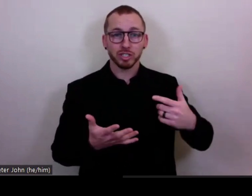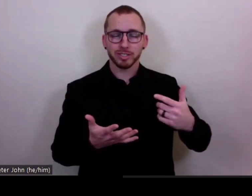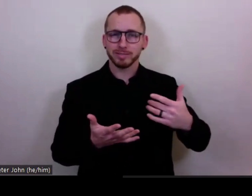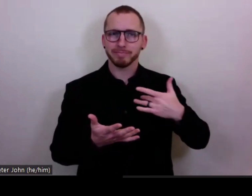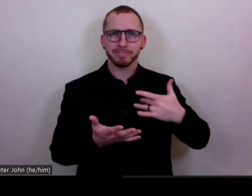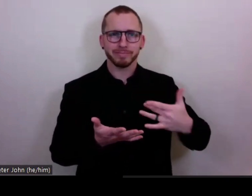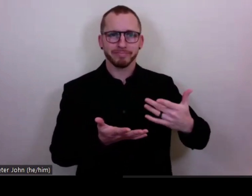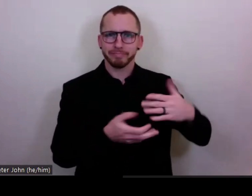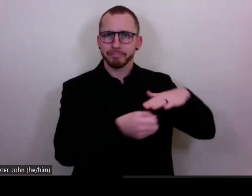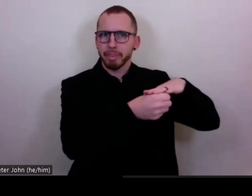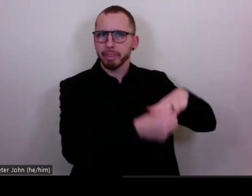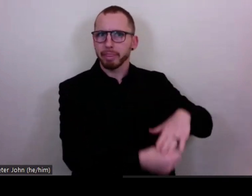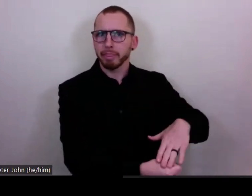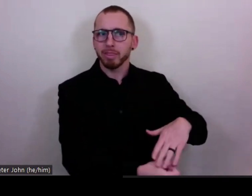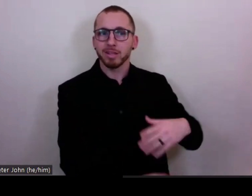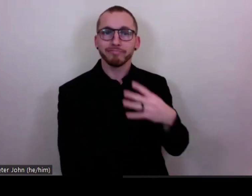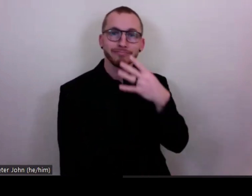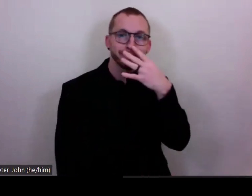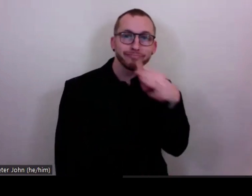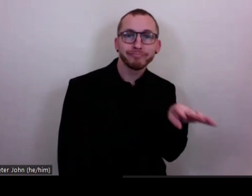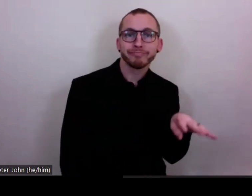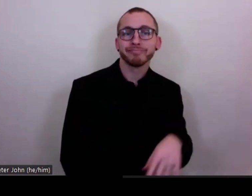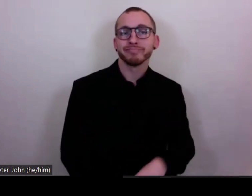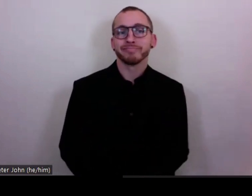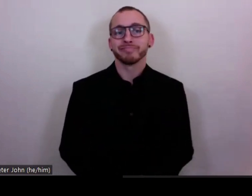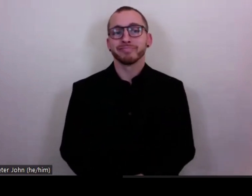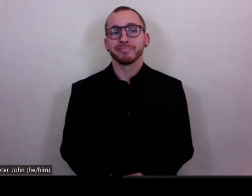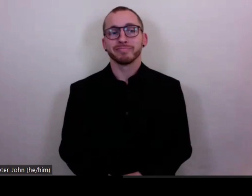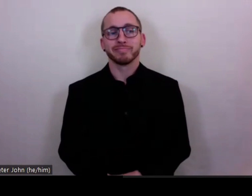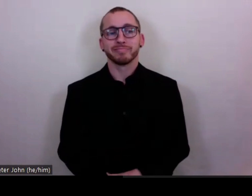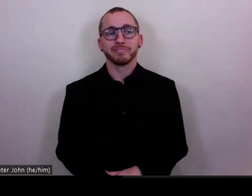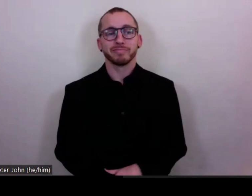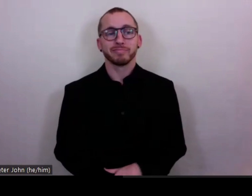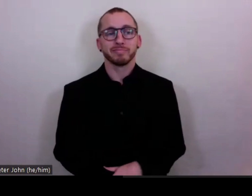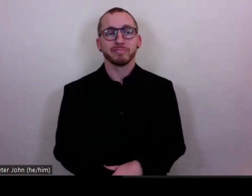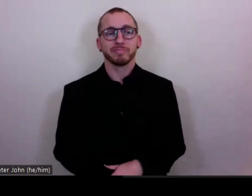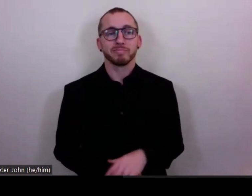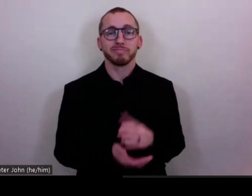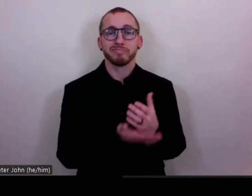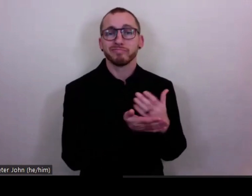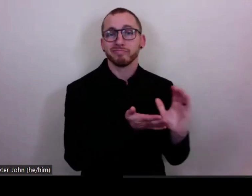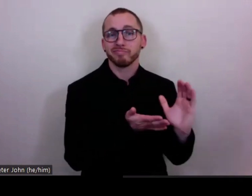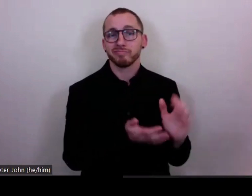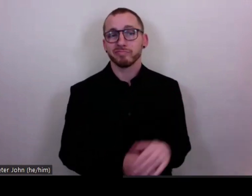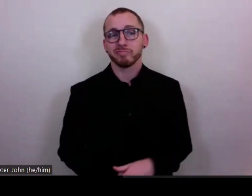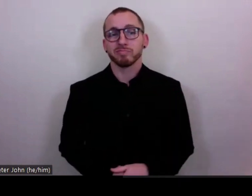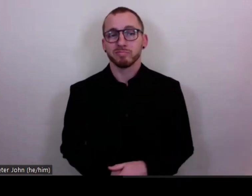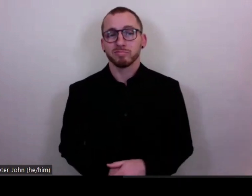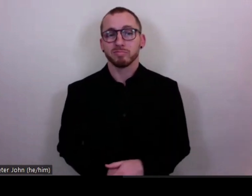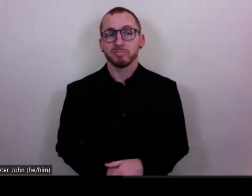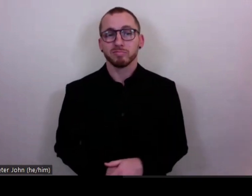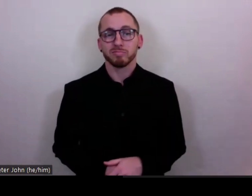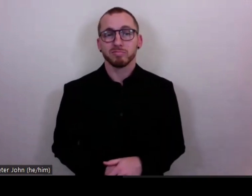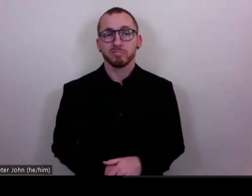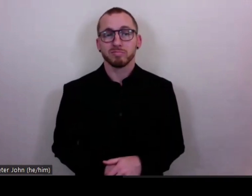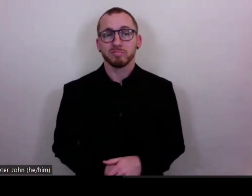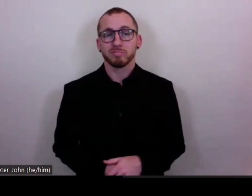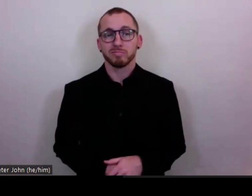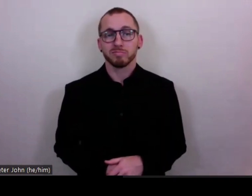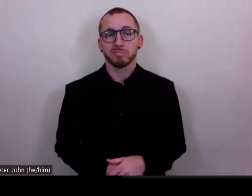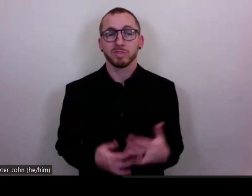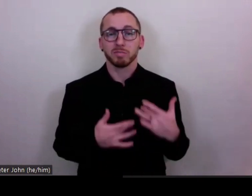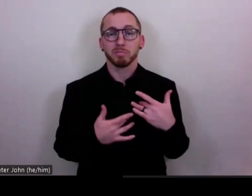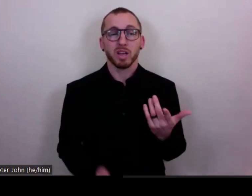disenfranchised. They're throwaways. They're